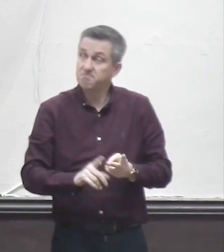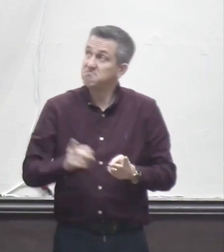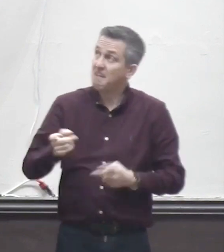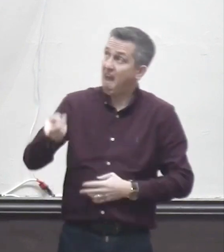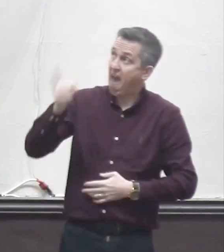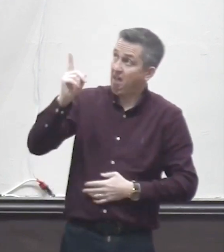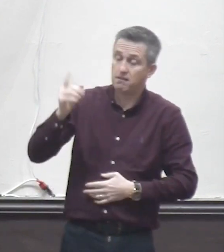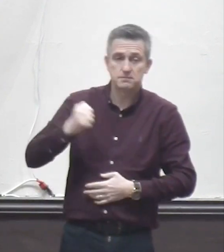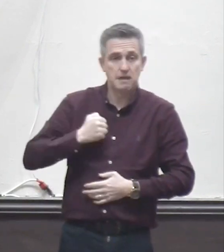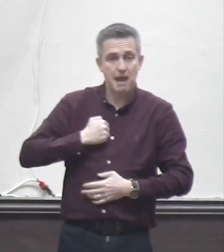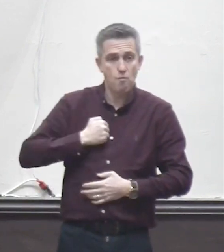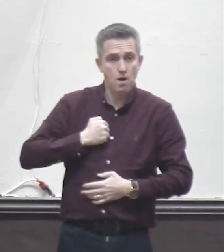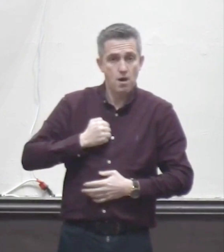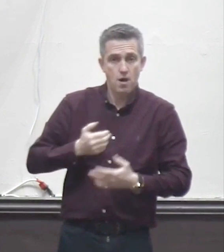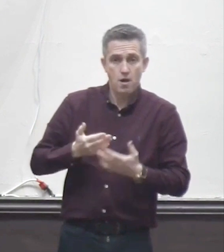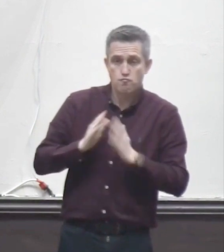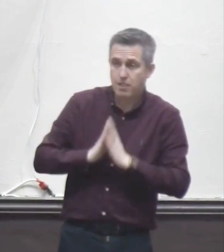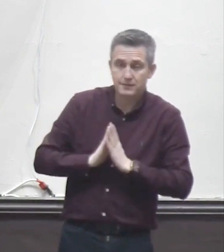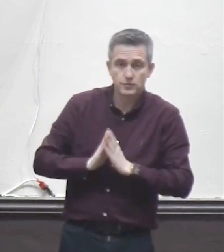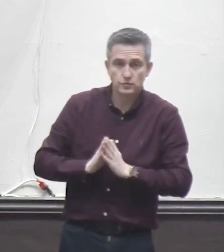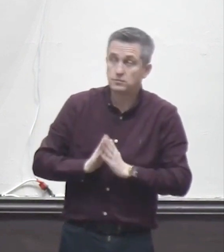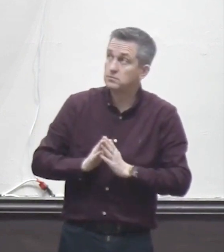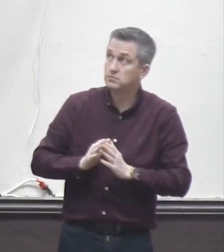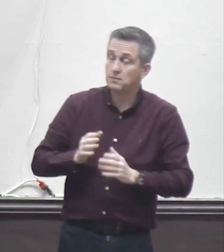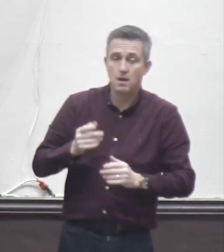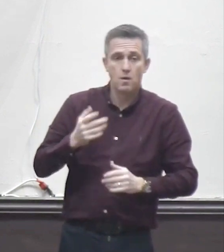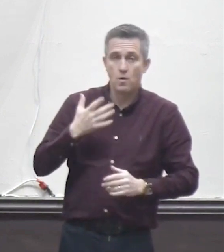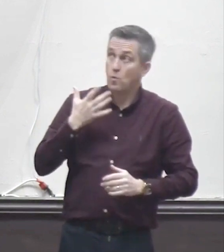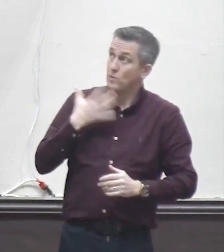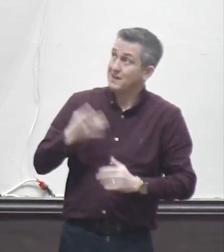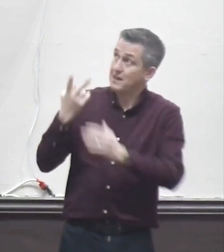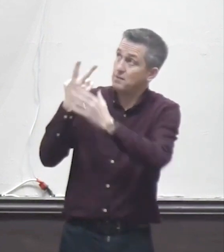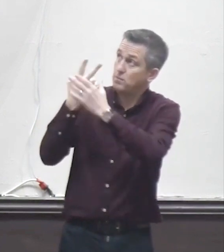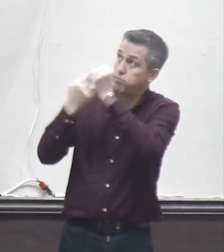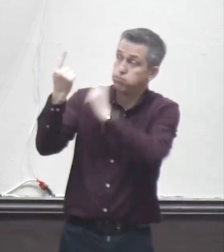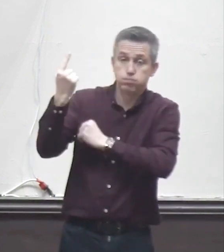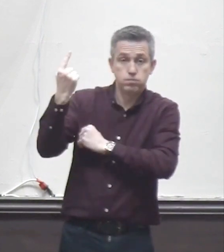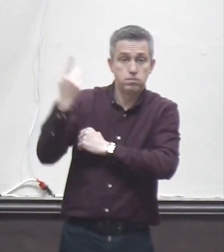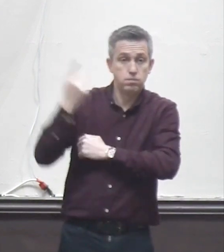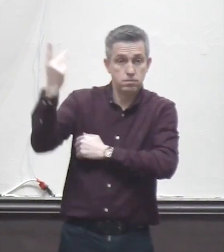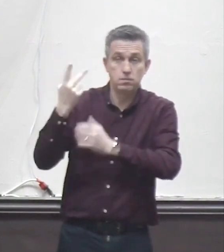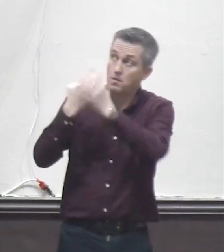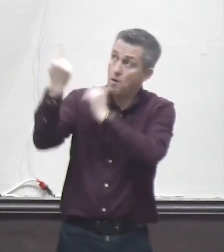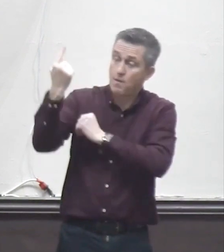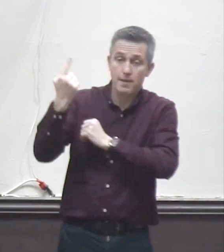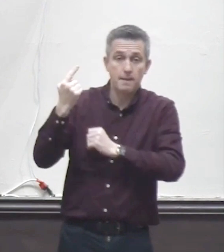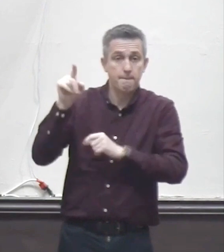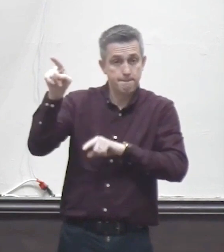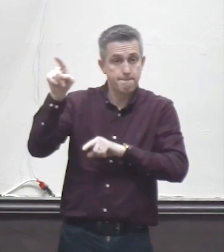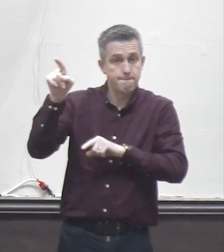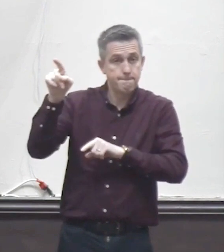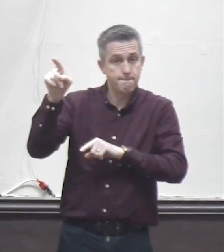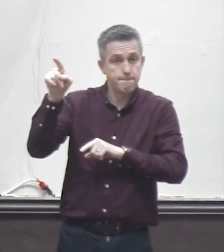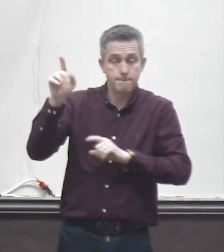wa Jal, oneness of Allah in His worship in every aspect. When you make dua, you only make